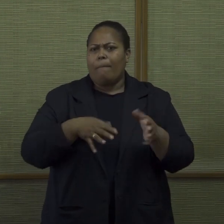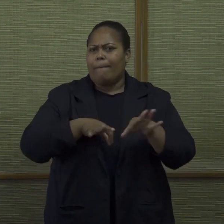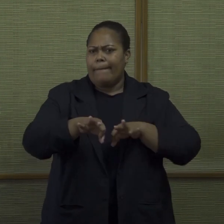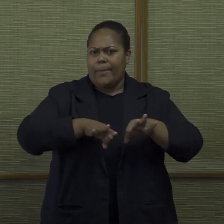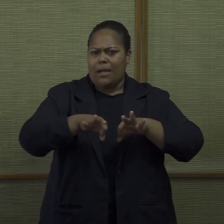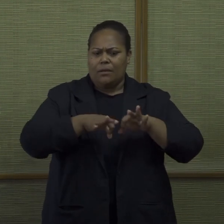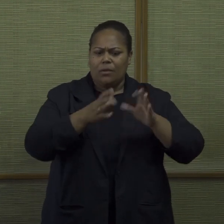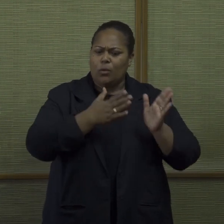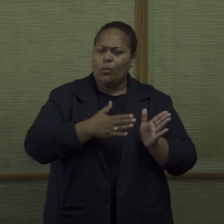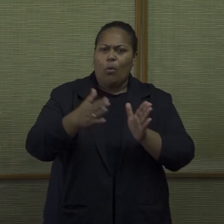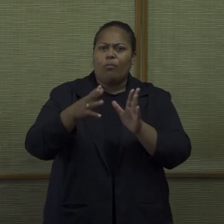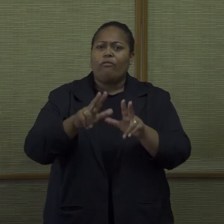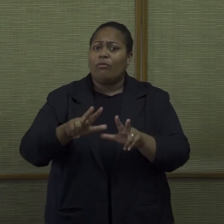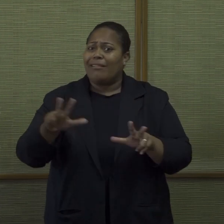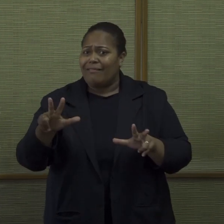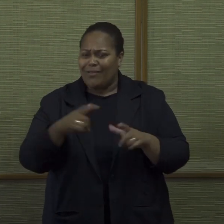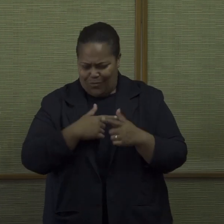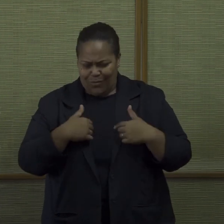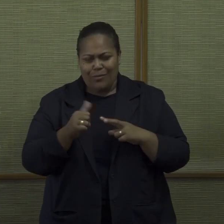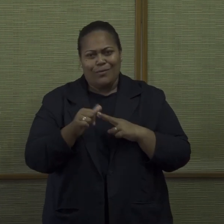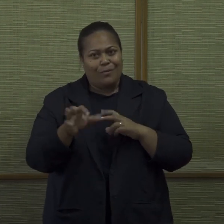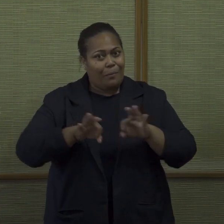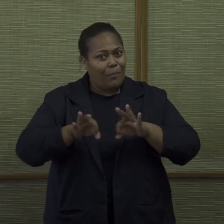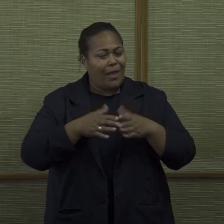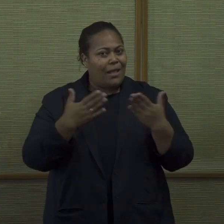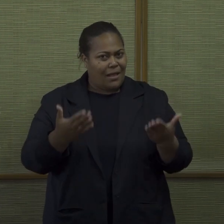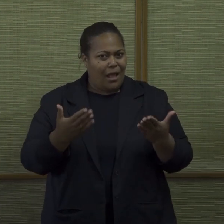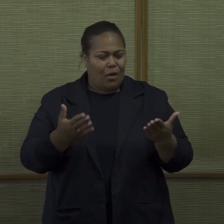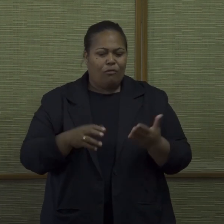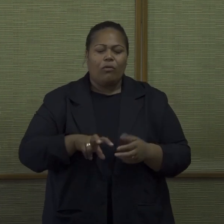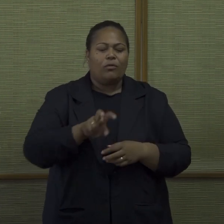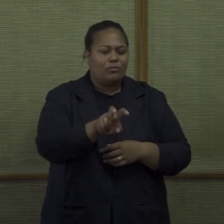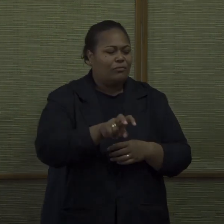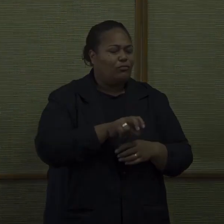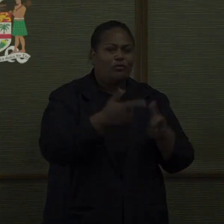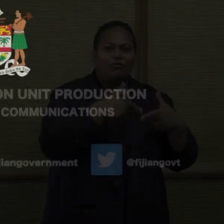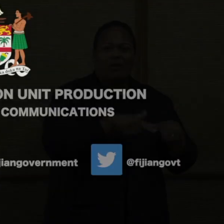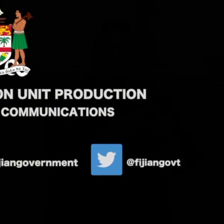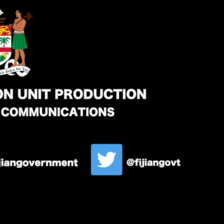Vonolevu, we are also planning now for deployment to the Eastern Division.